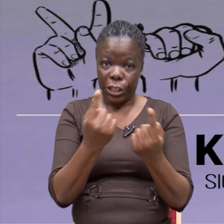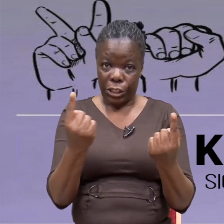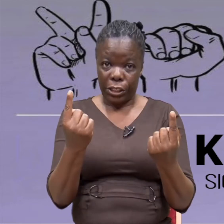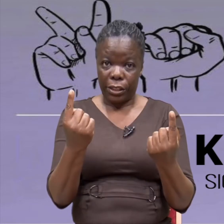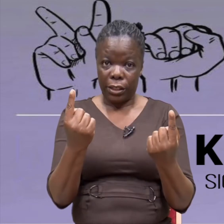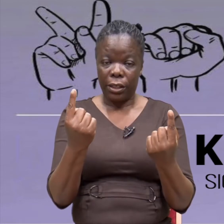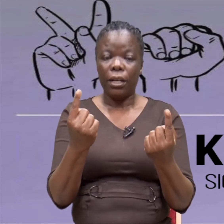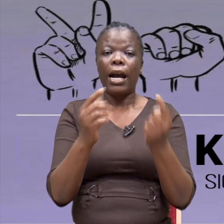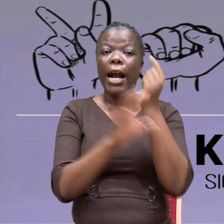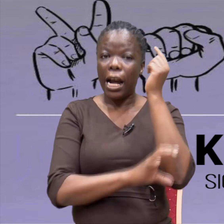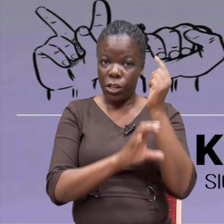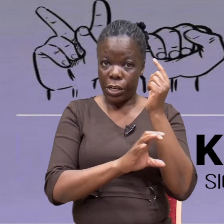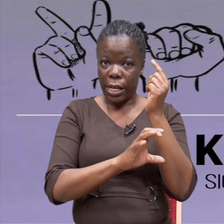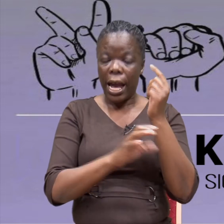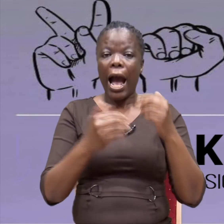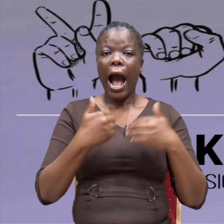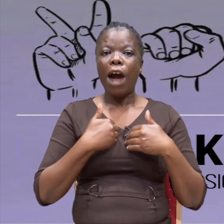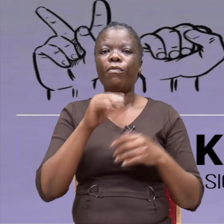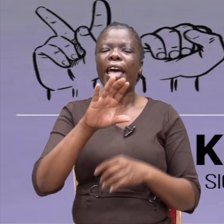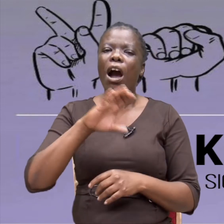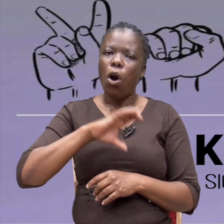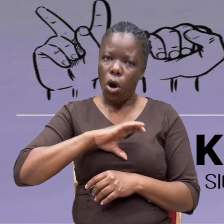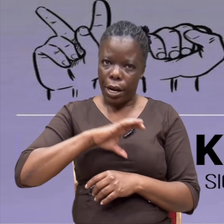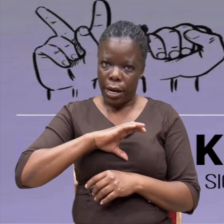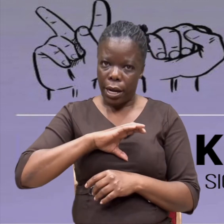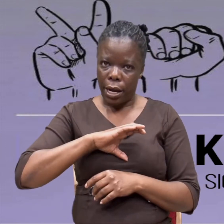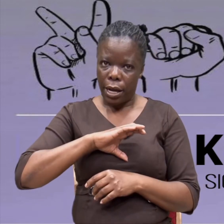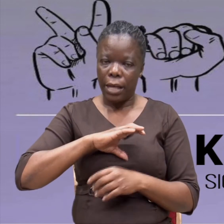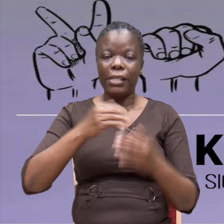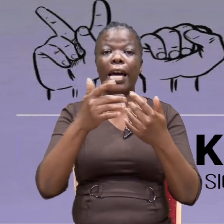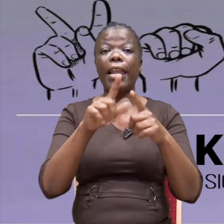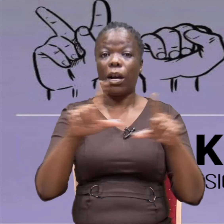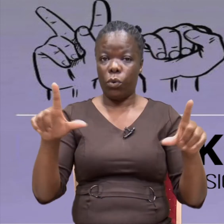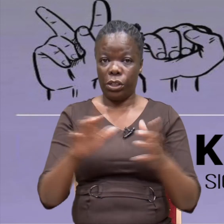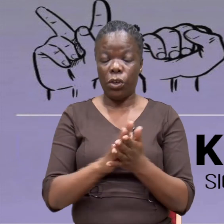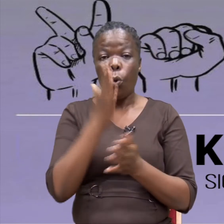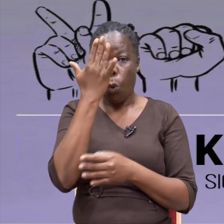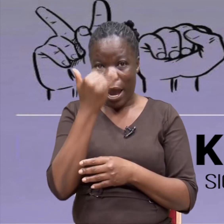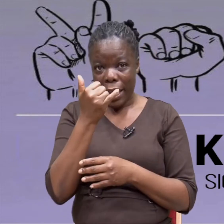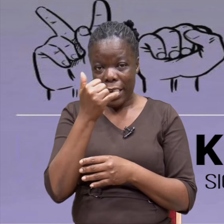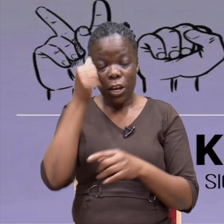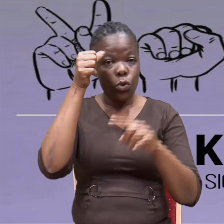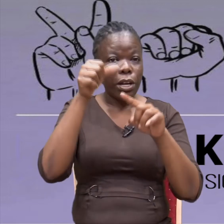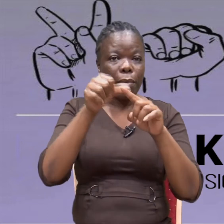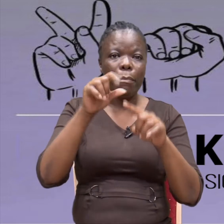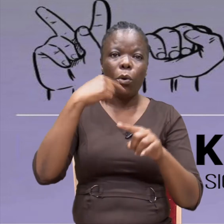Each country have their own sign language. Why? You remember we